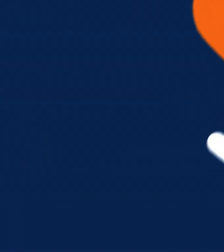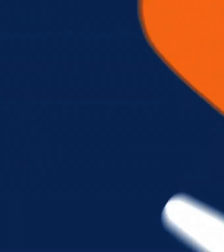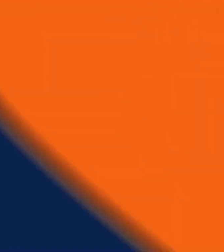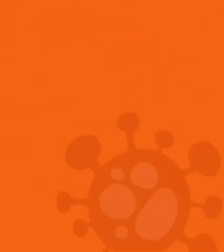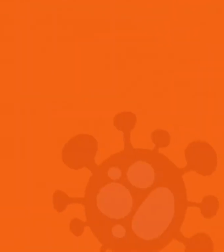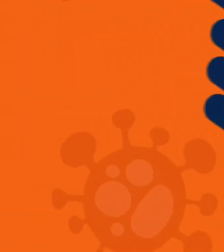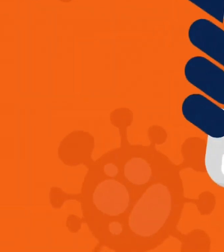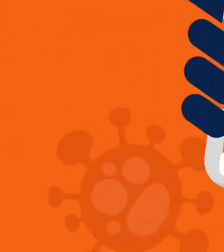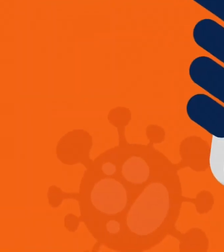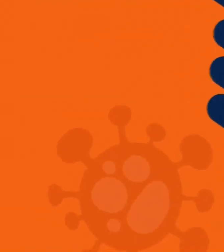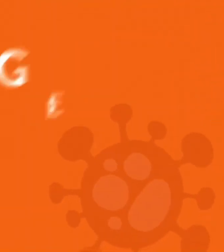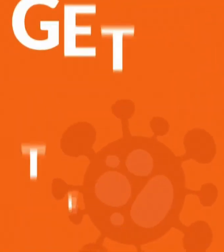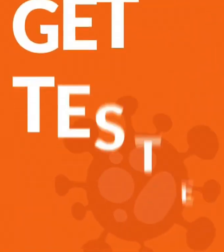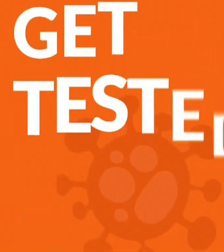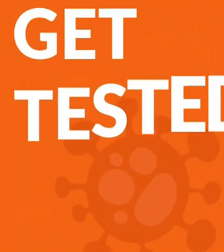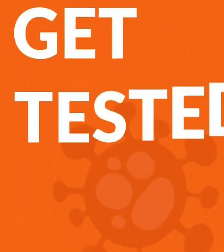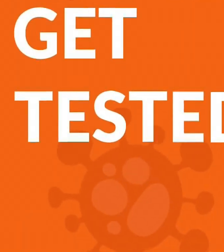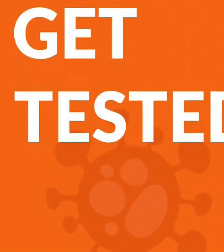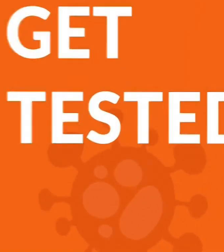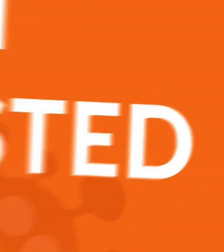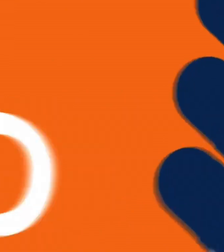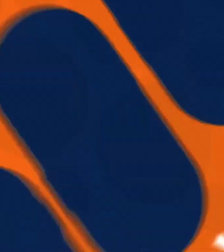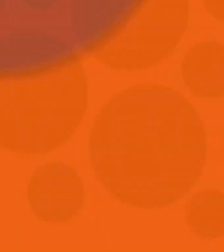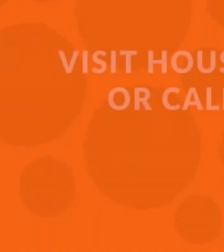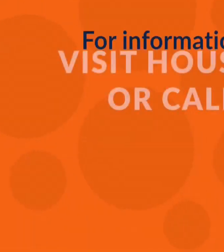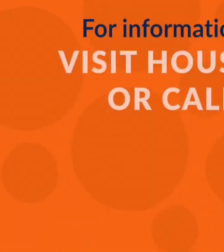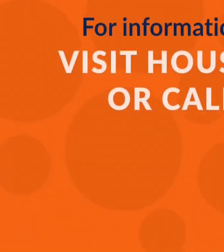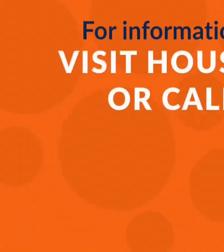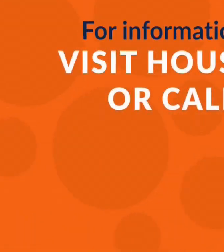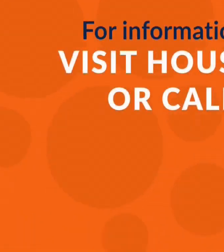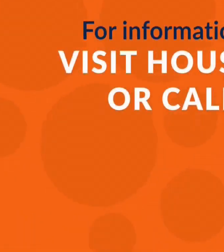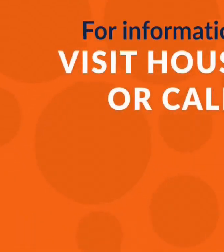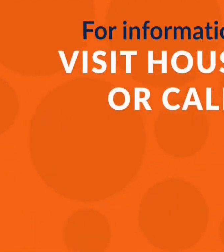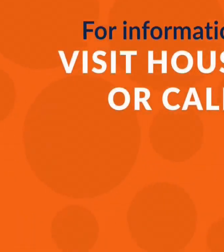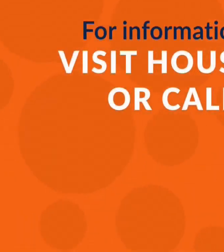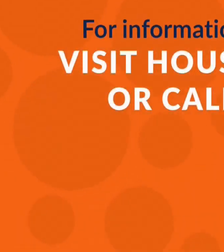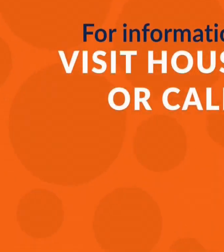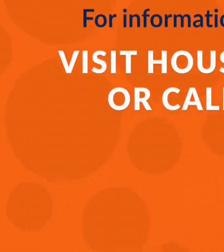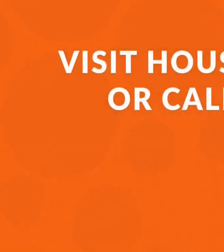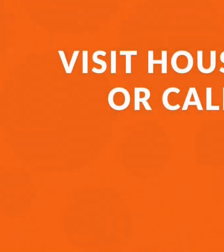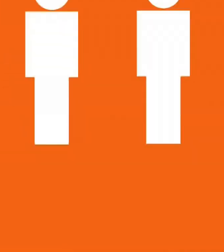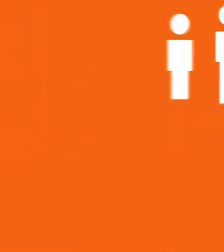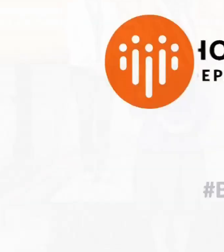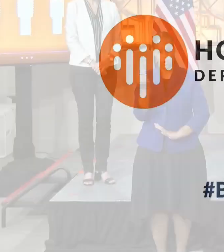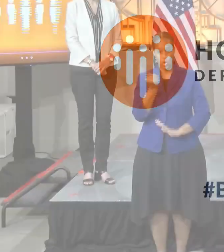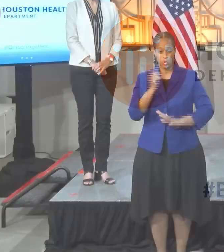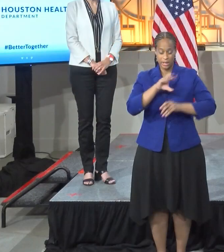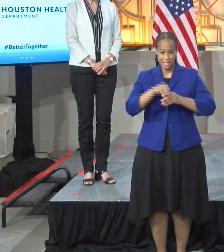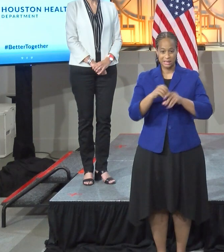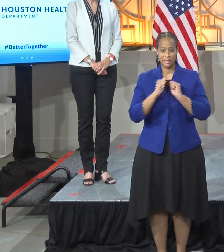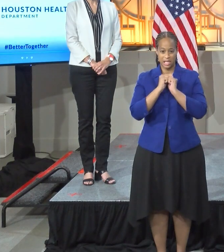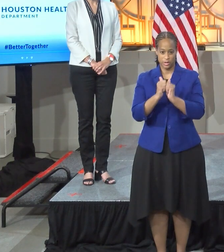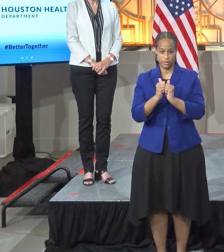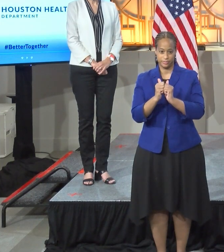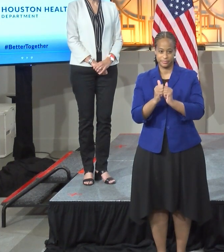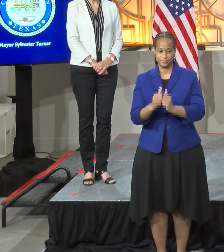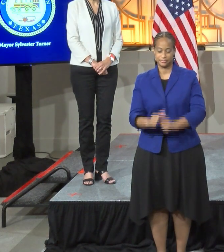save lives. Let's be beyond better about getting tested. This pandemic can only end if we are in this together.